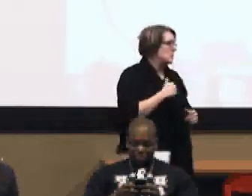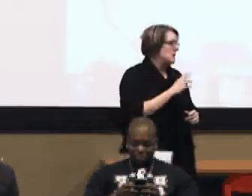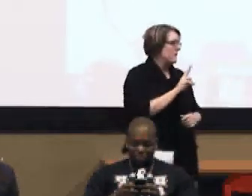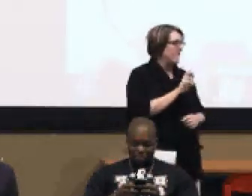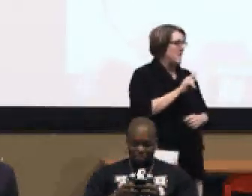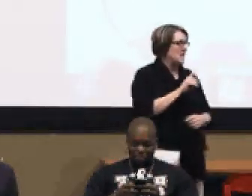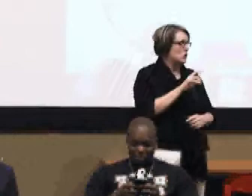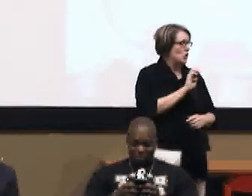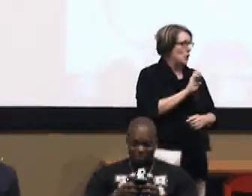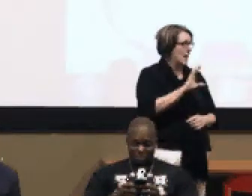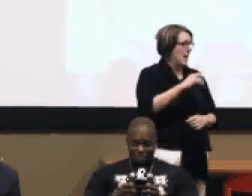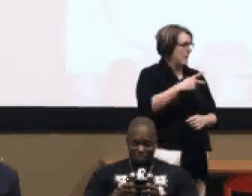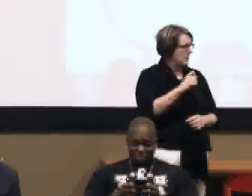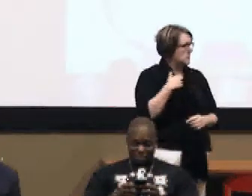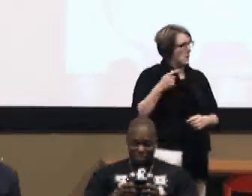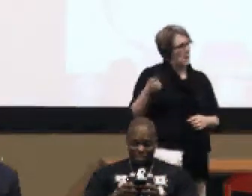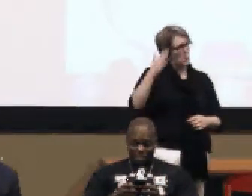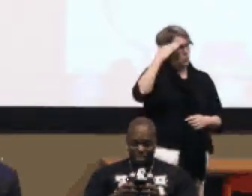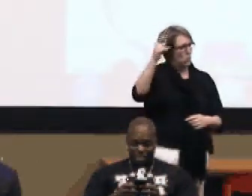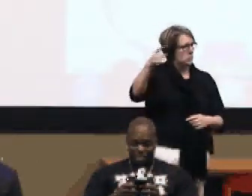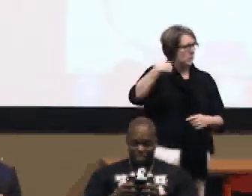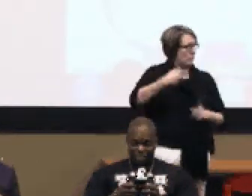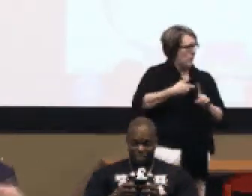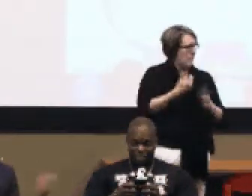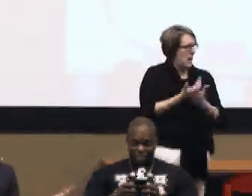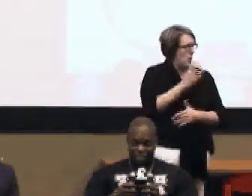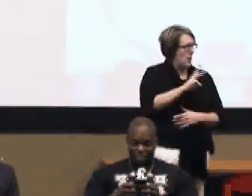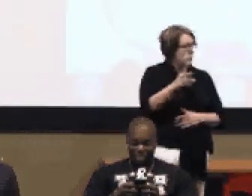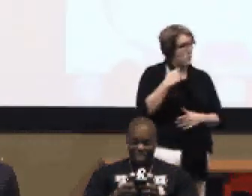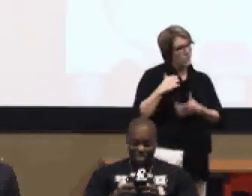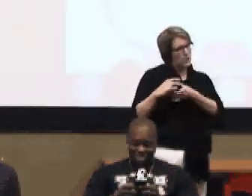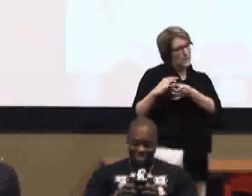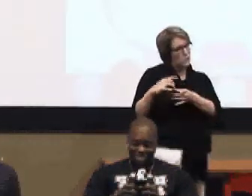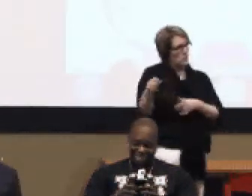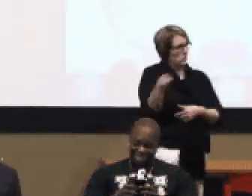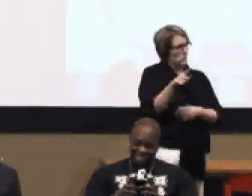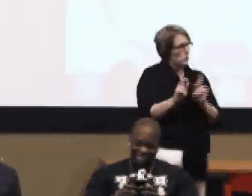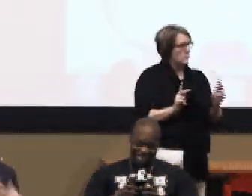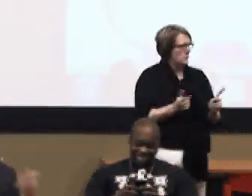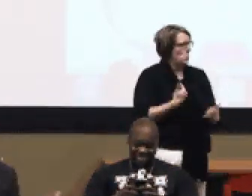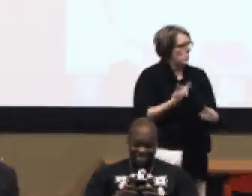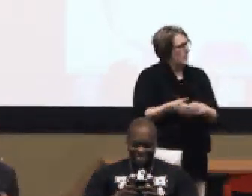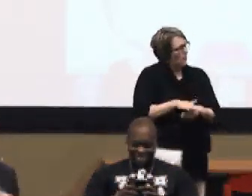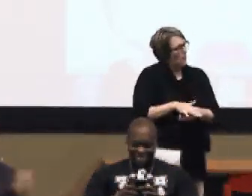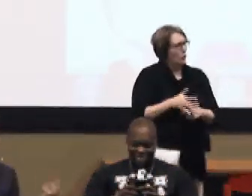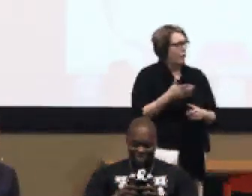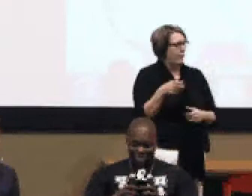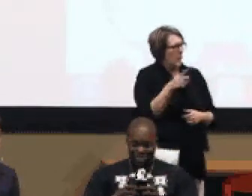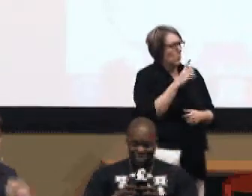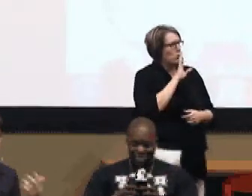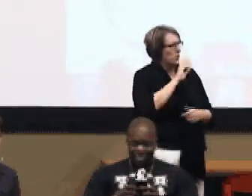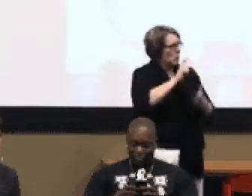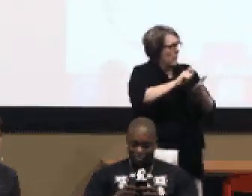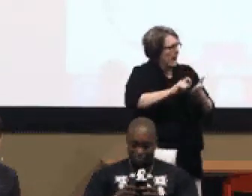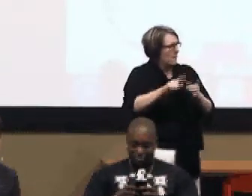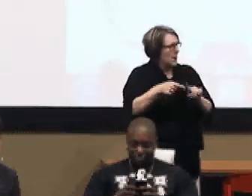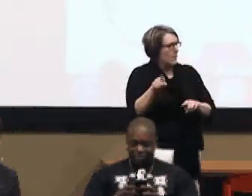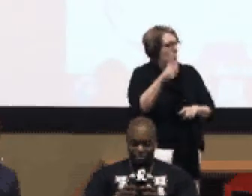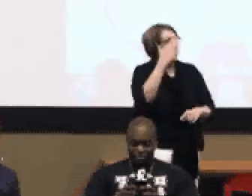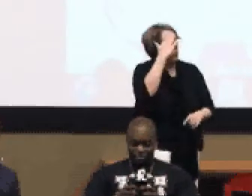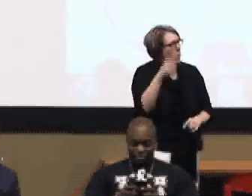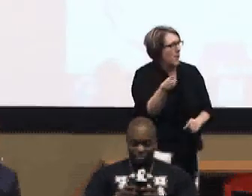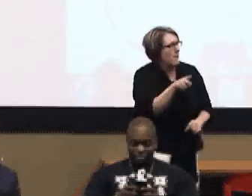I started this website, Silicon Prairie News, right? We have relationships with these people. We cover them. We write about them. We know